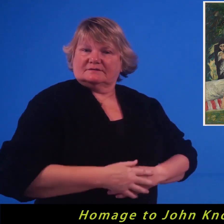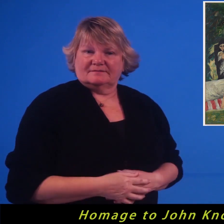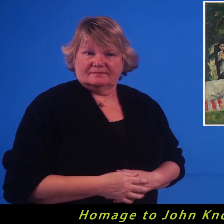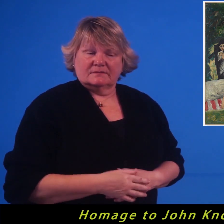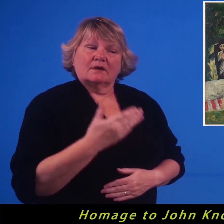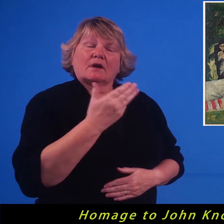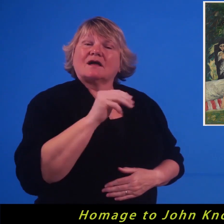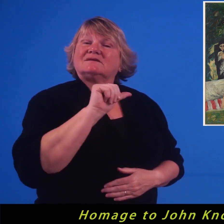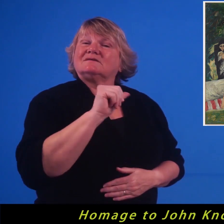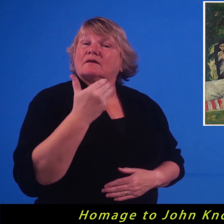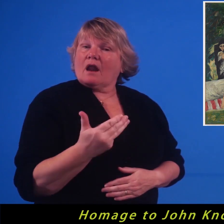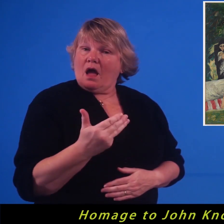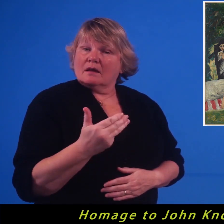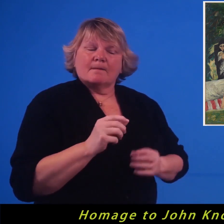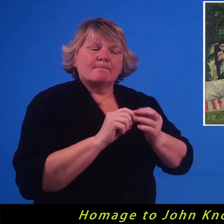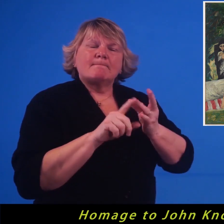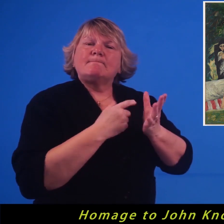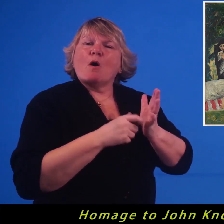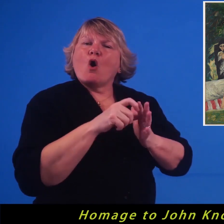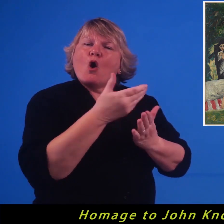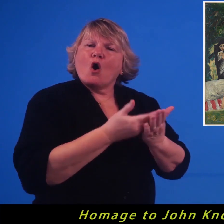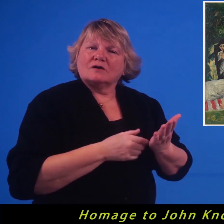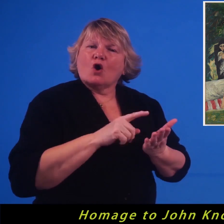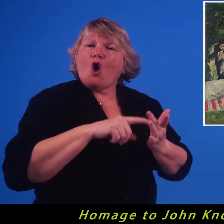1969, Oil on Board.